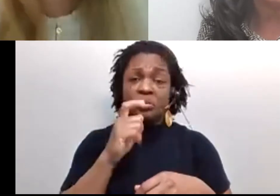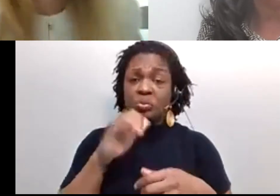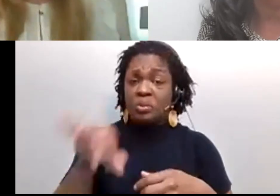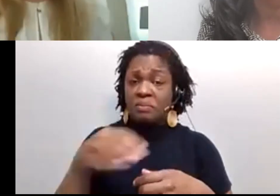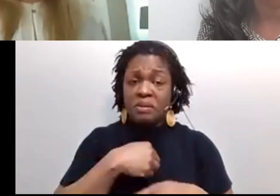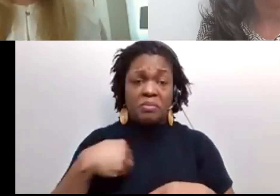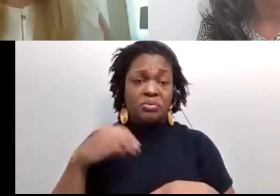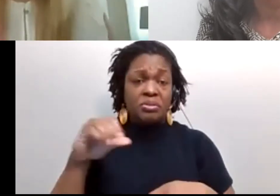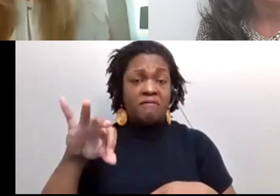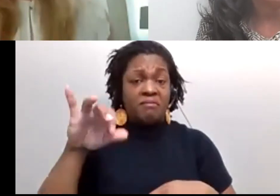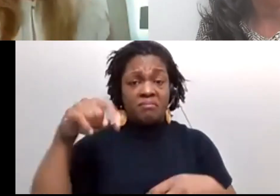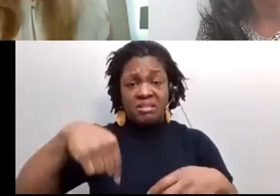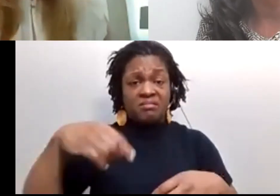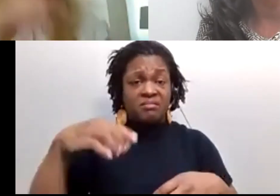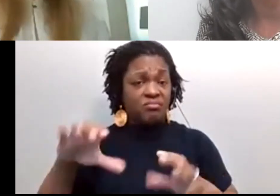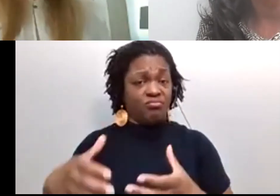this committee.